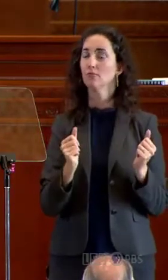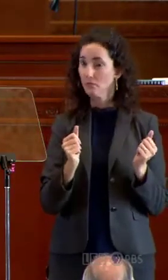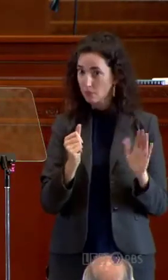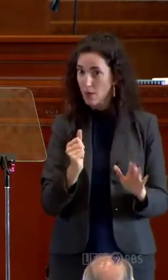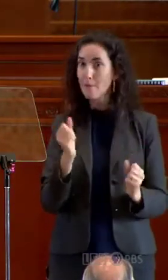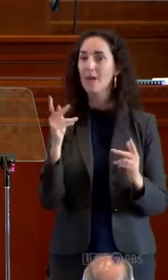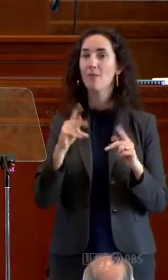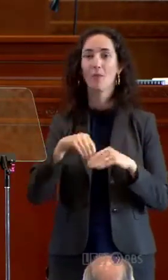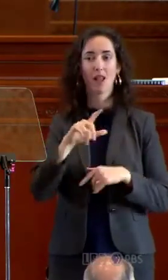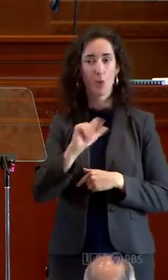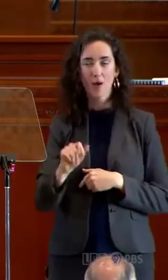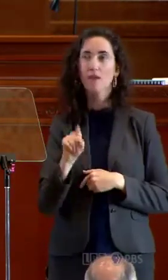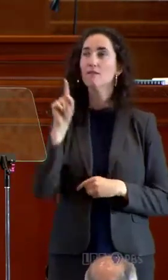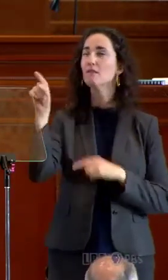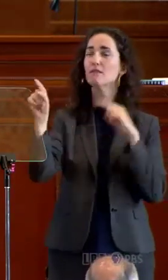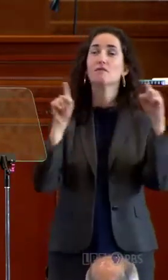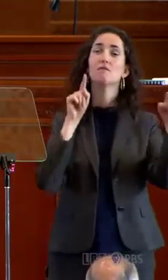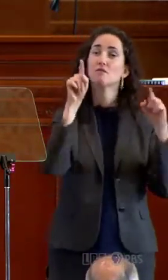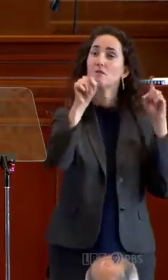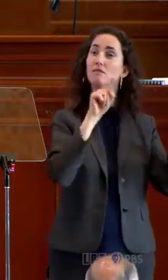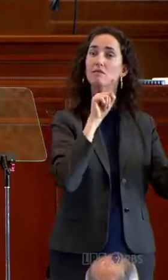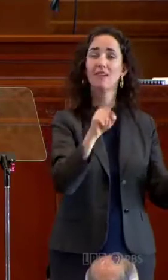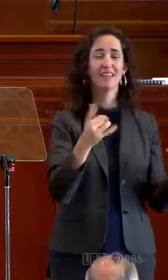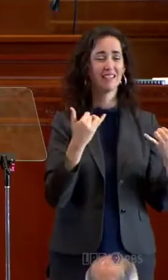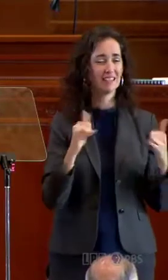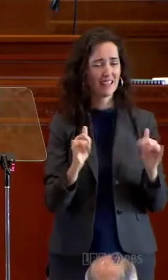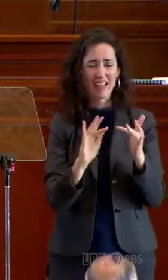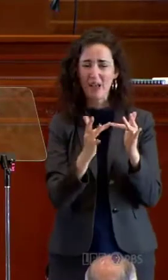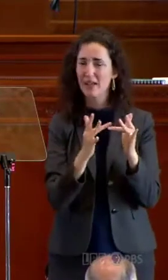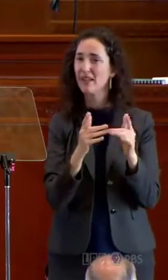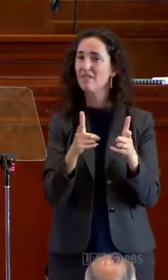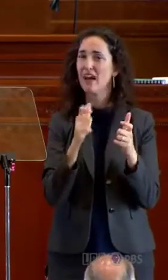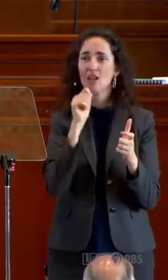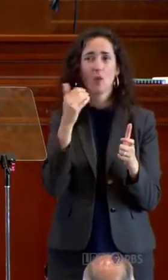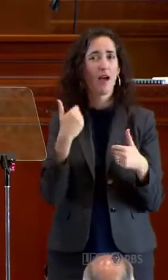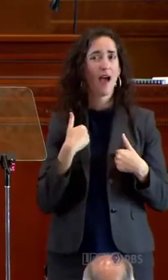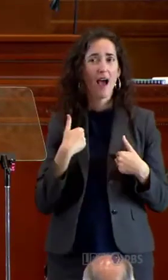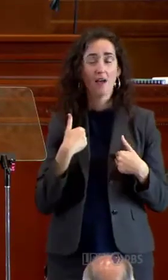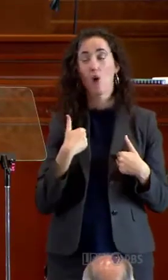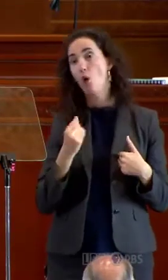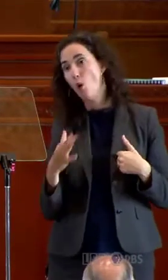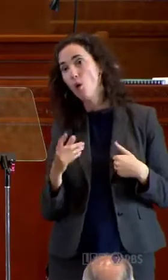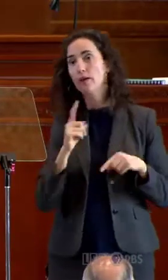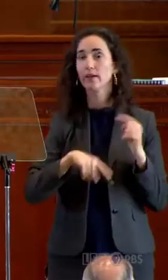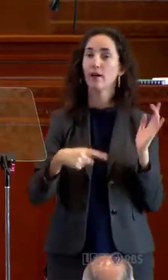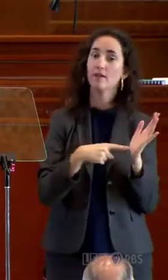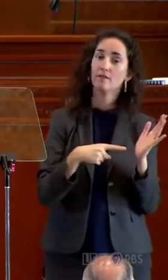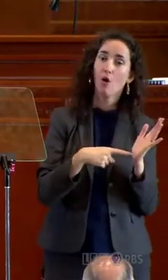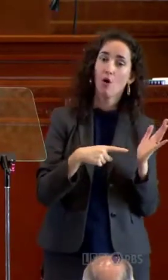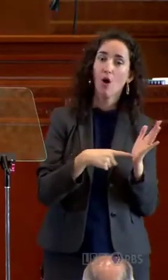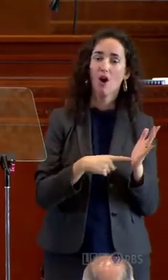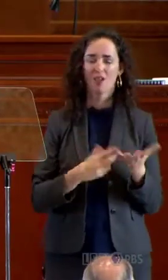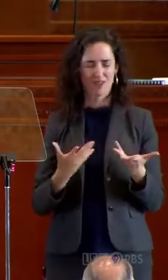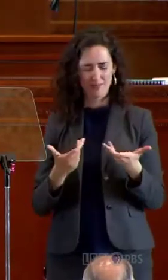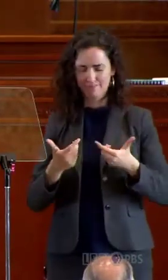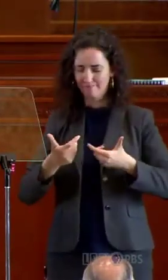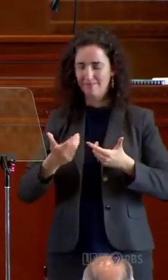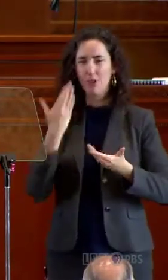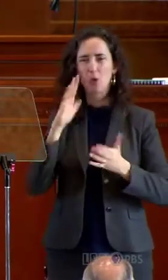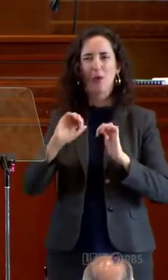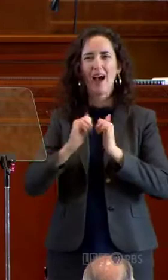Louisianans, especially in rural communities, who still don't have access, can't afford it, or lack digital